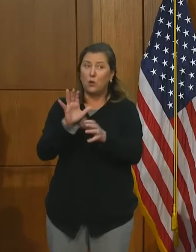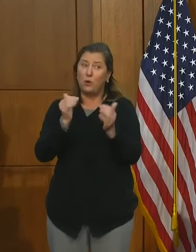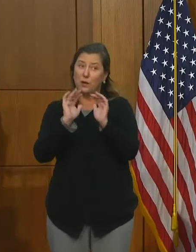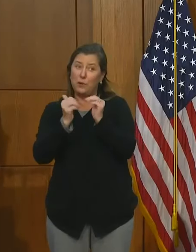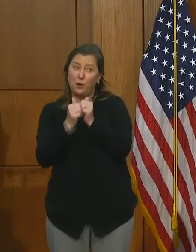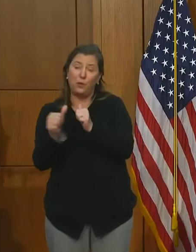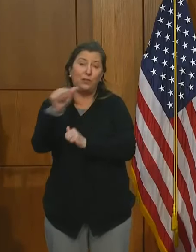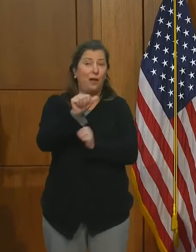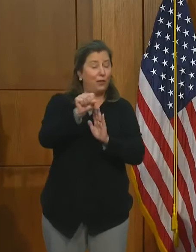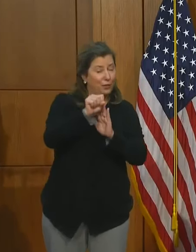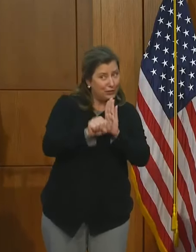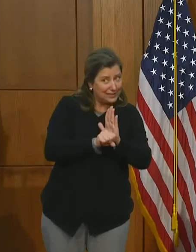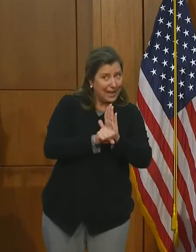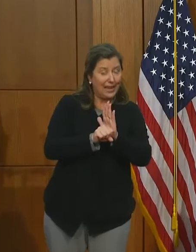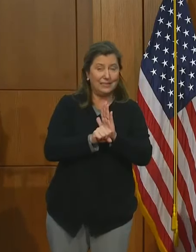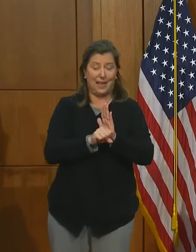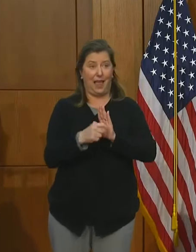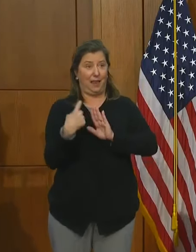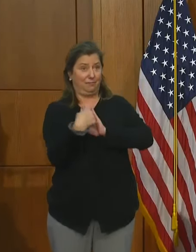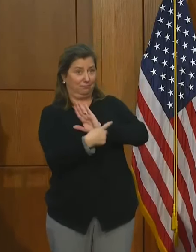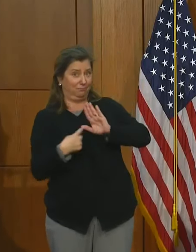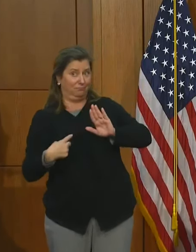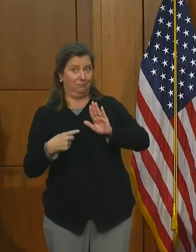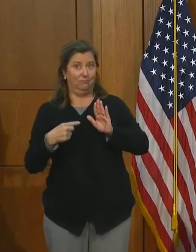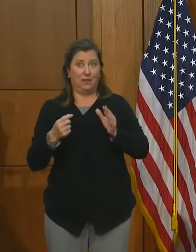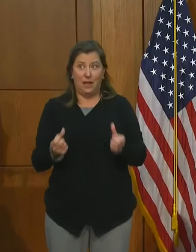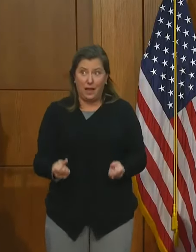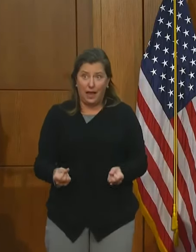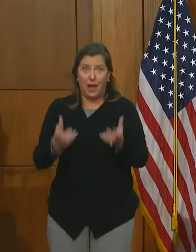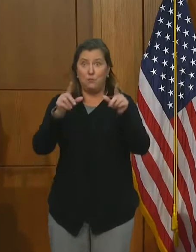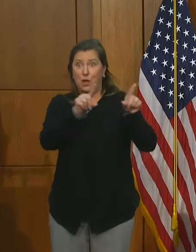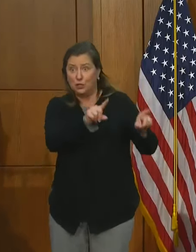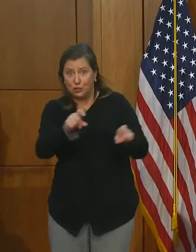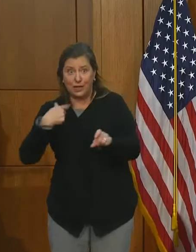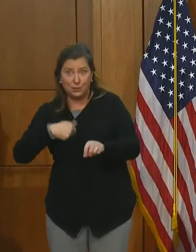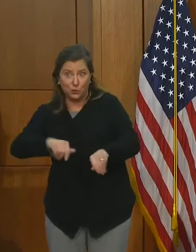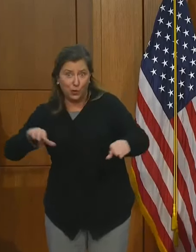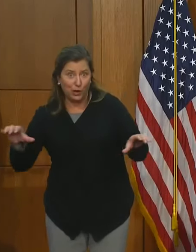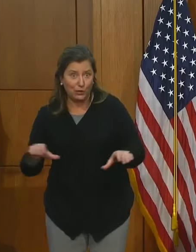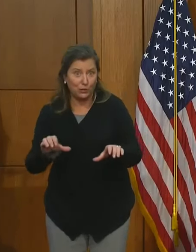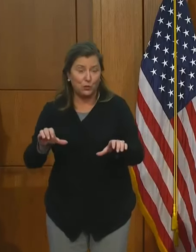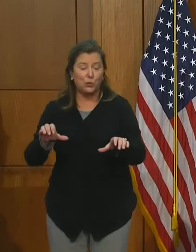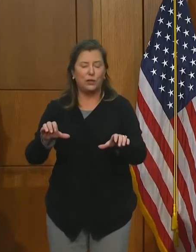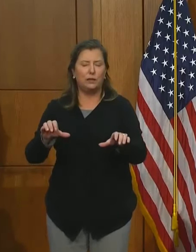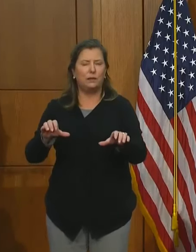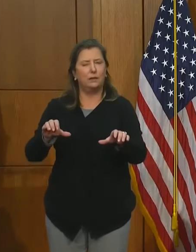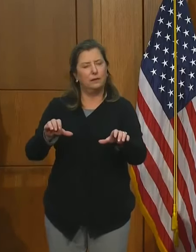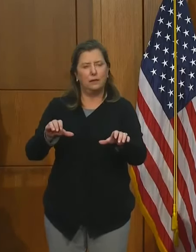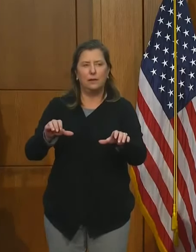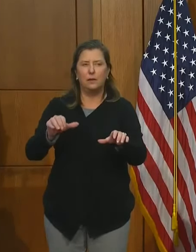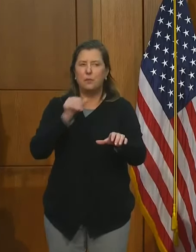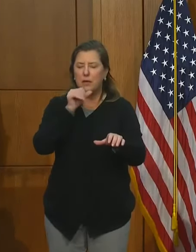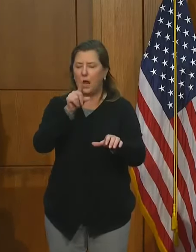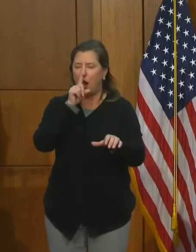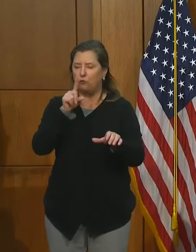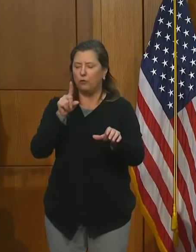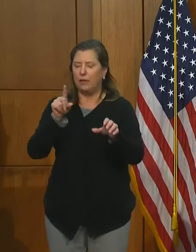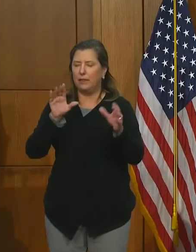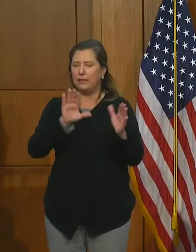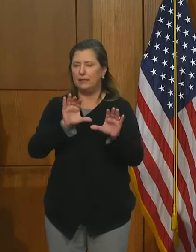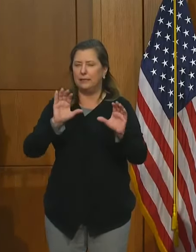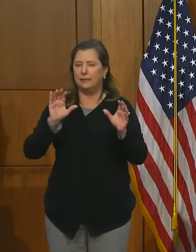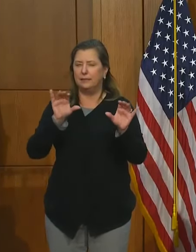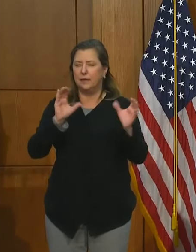other states and be critical of the volume of tests that we're doing, and we are not actually comparing apples to